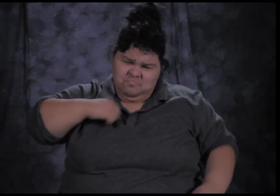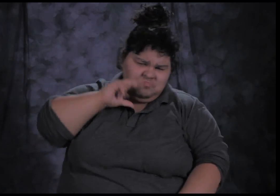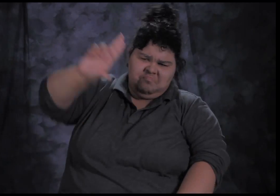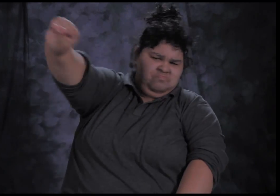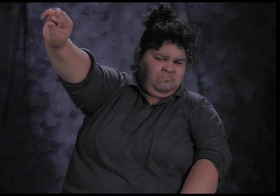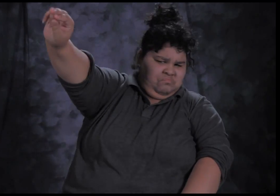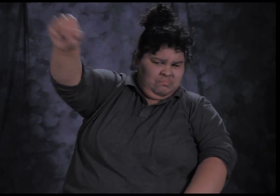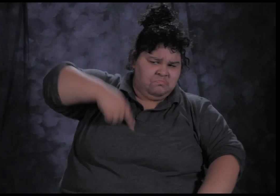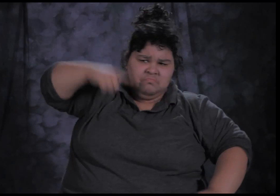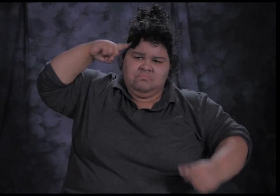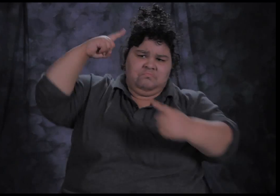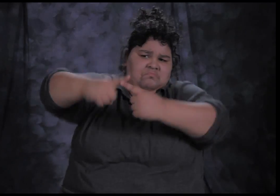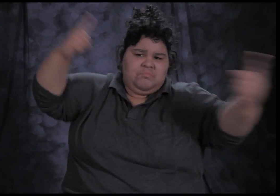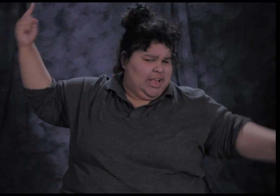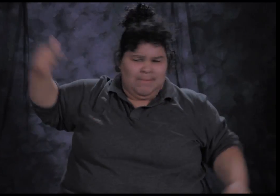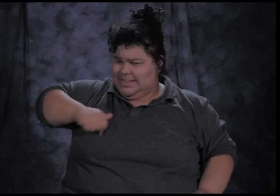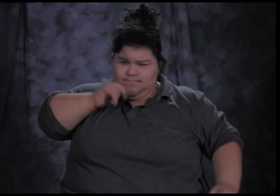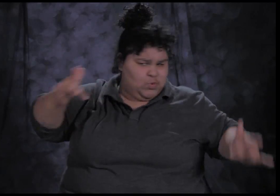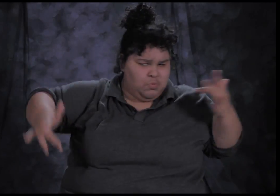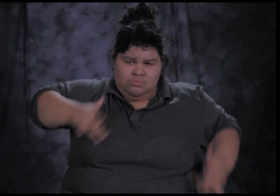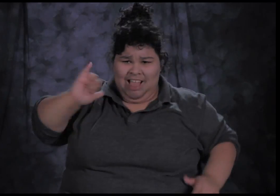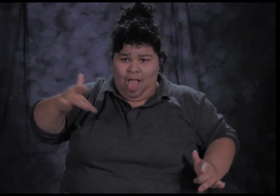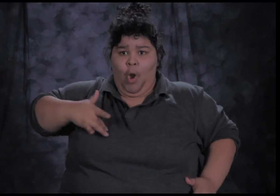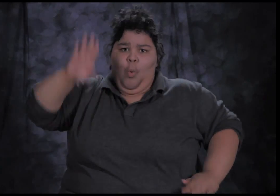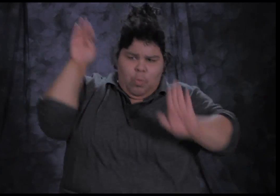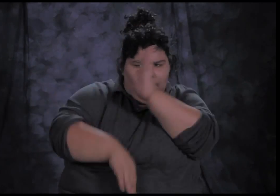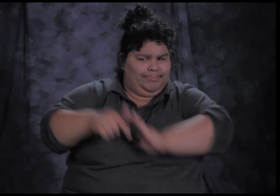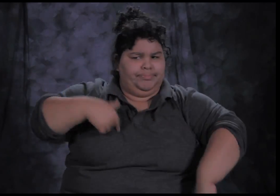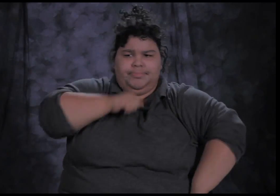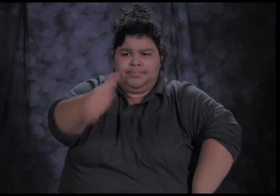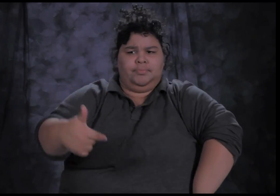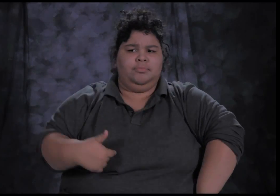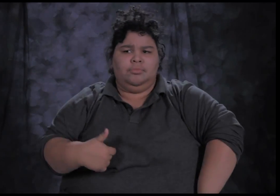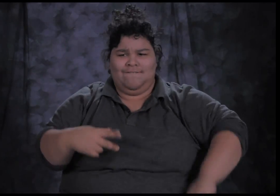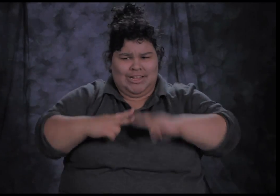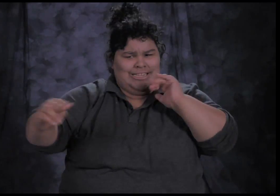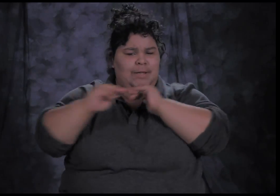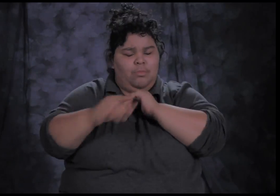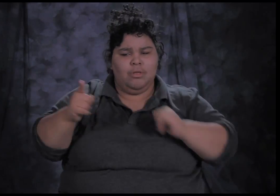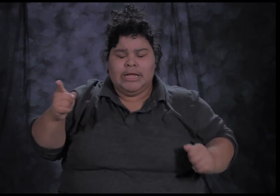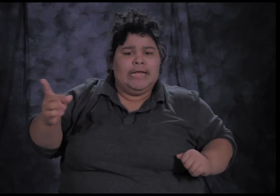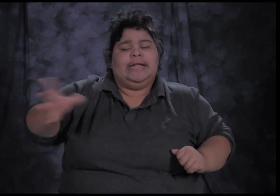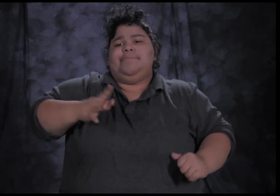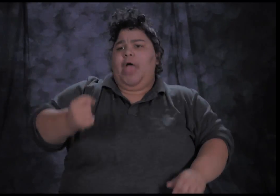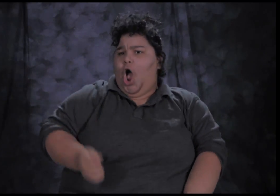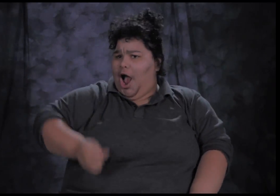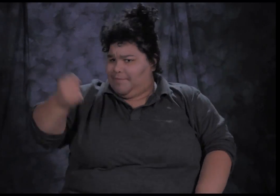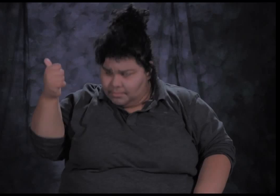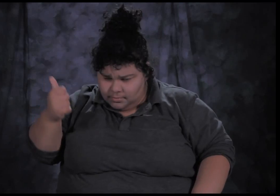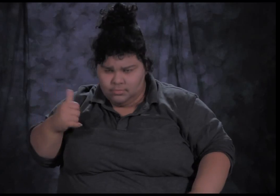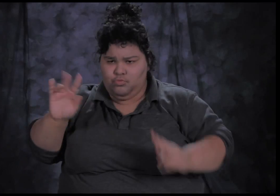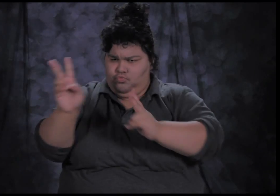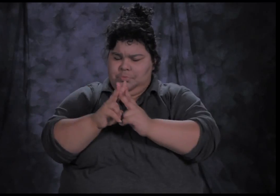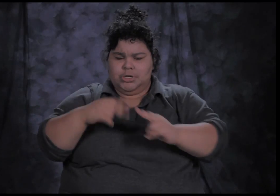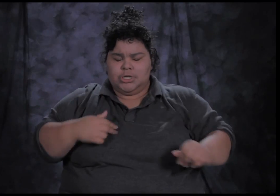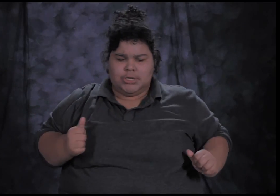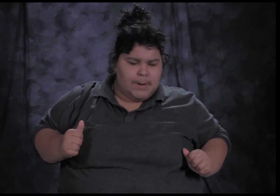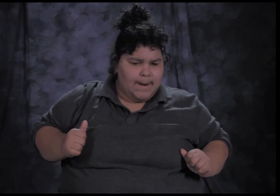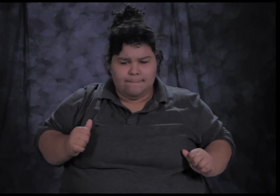with PTSD. So I looked that up. They also diagnosed me with a mood disorder. The doctor said I had bipolar